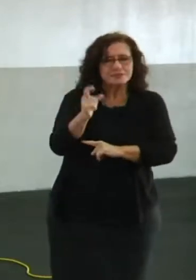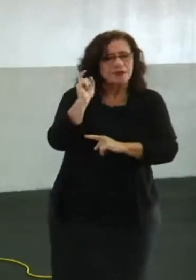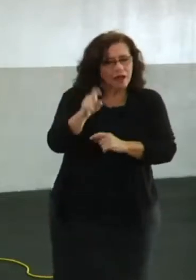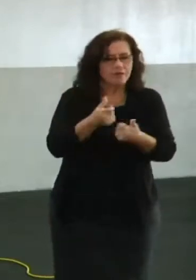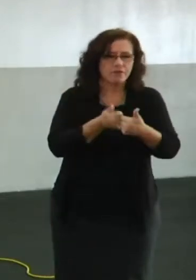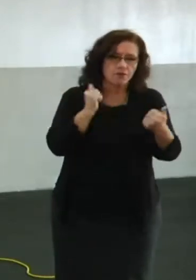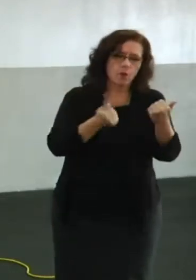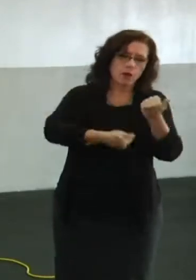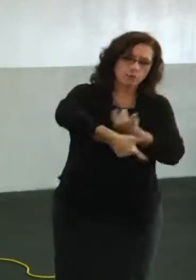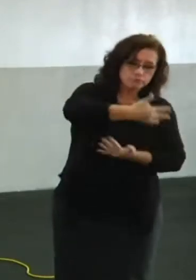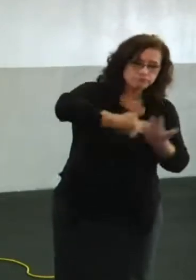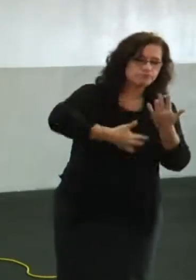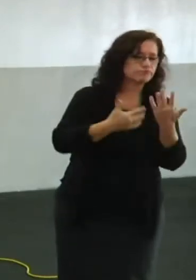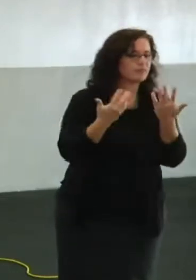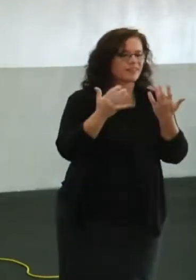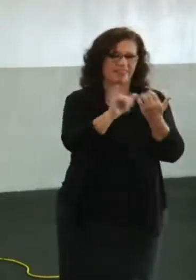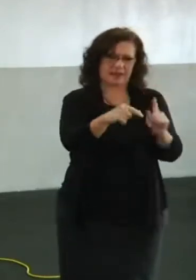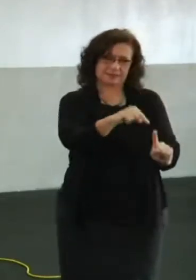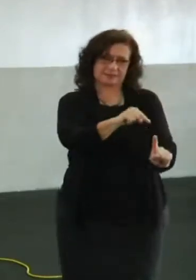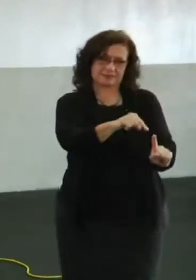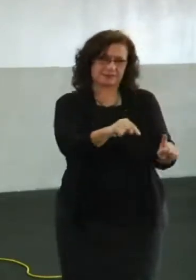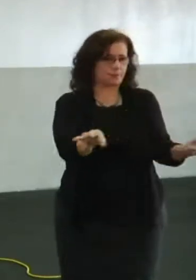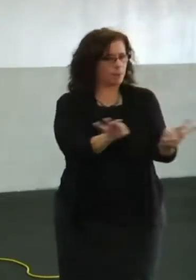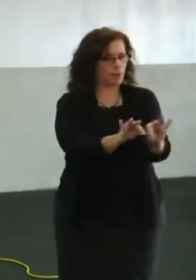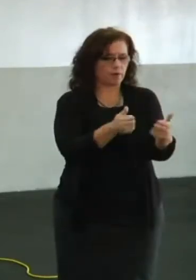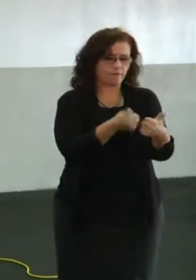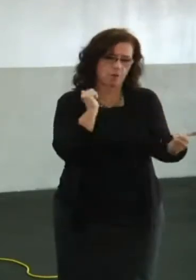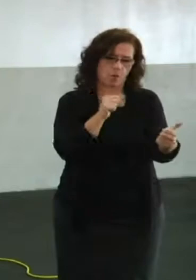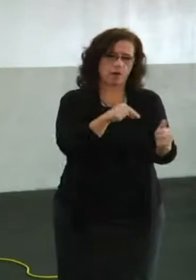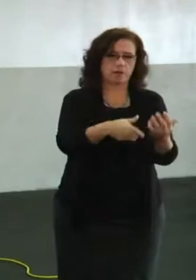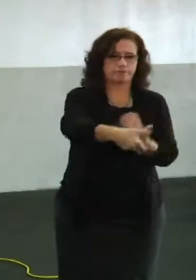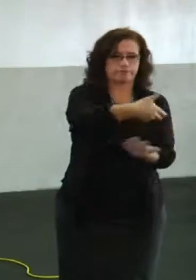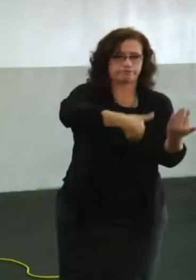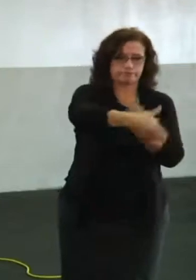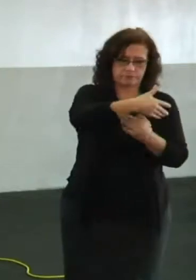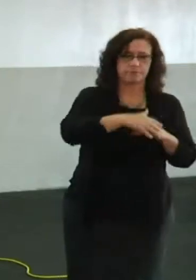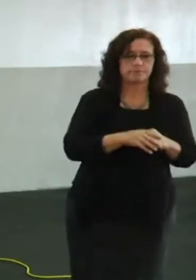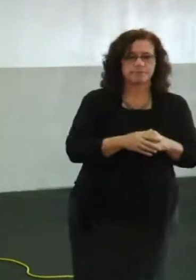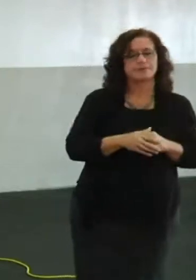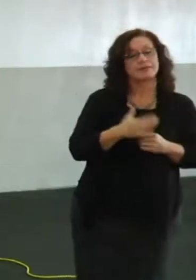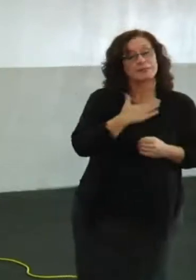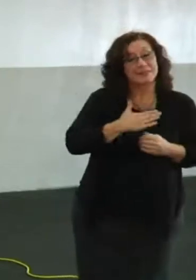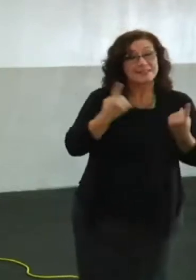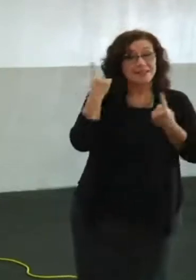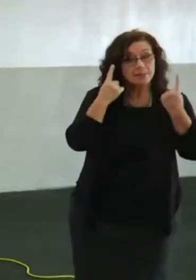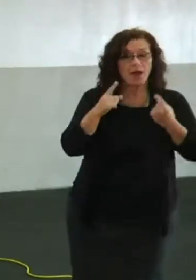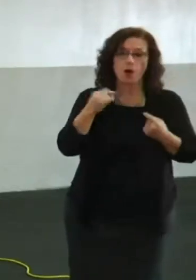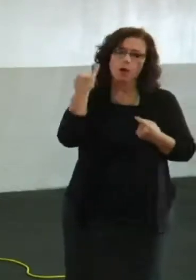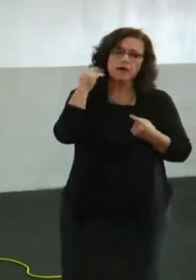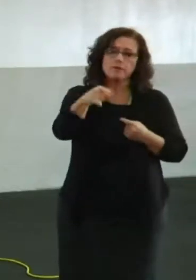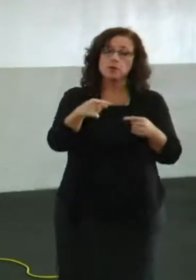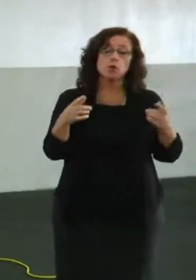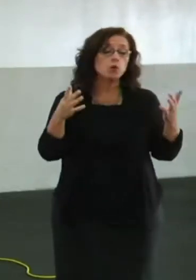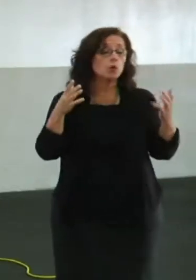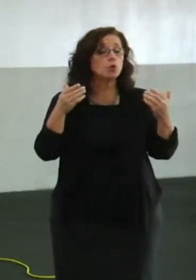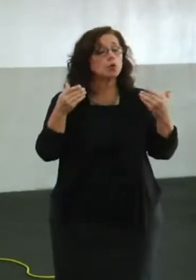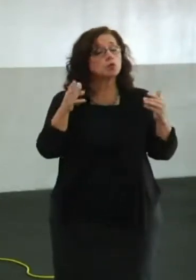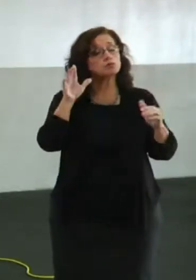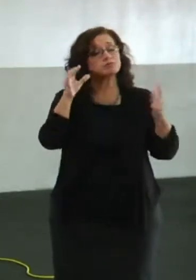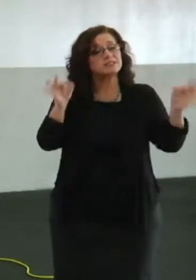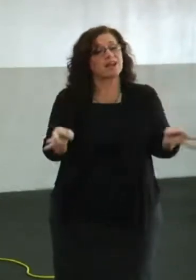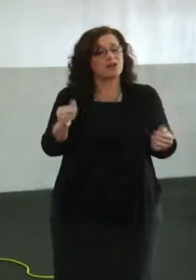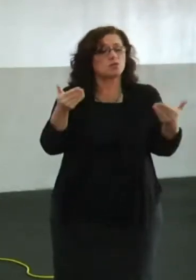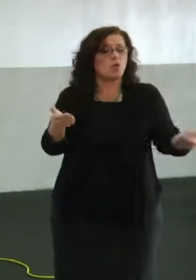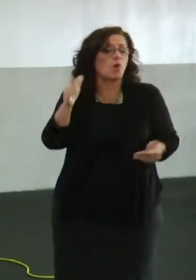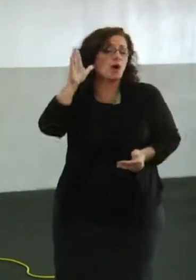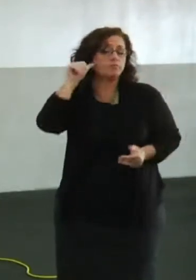large gatherings is so critical. Please think about the impact that you're having on businesses from being able to open indoors when